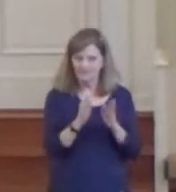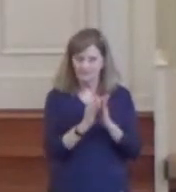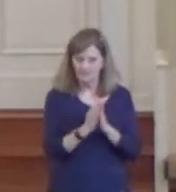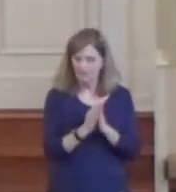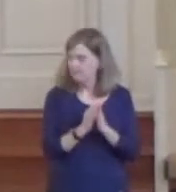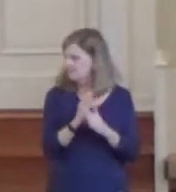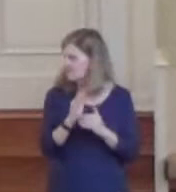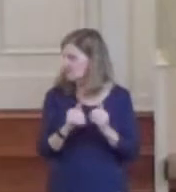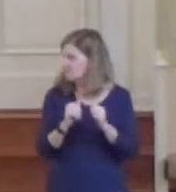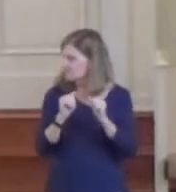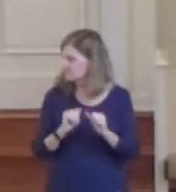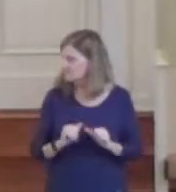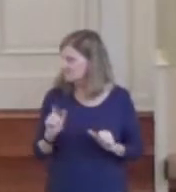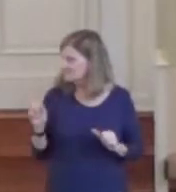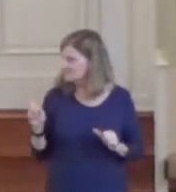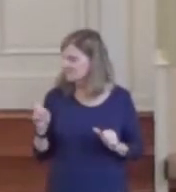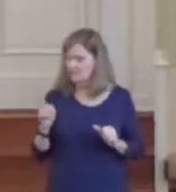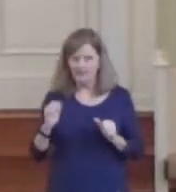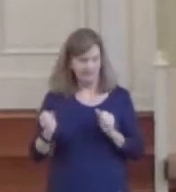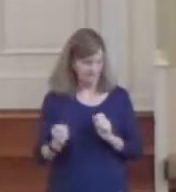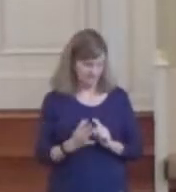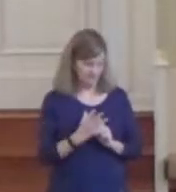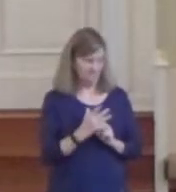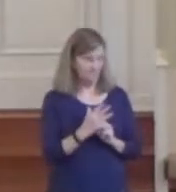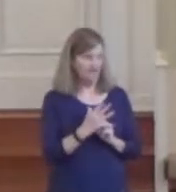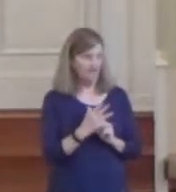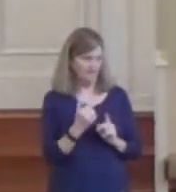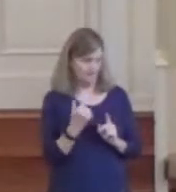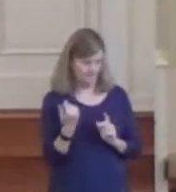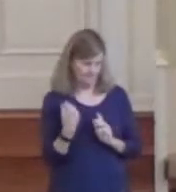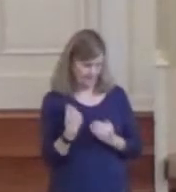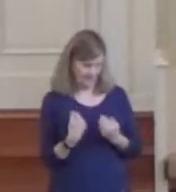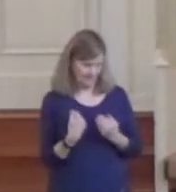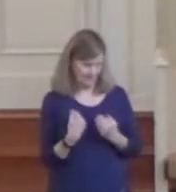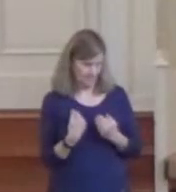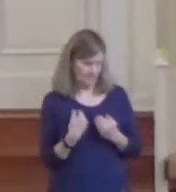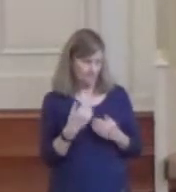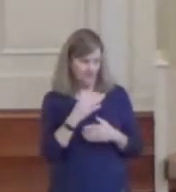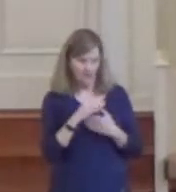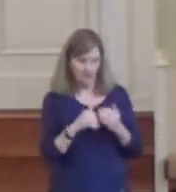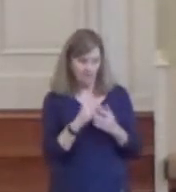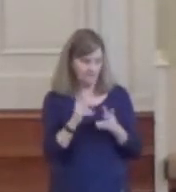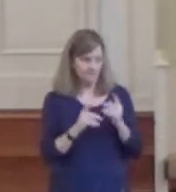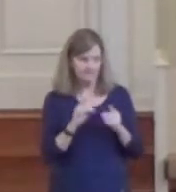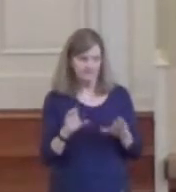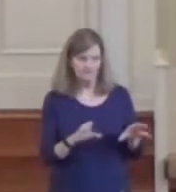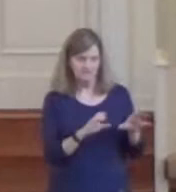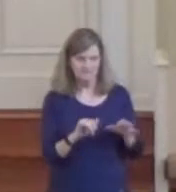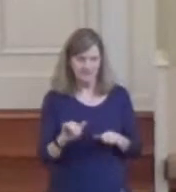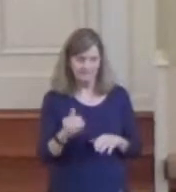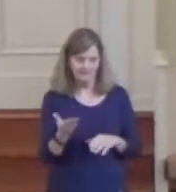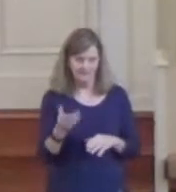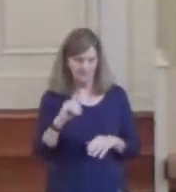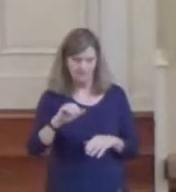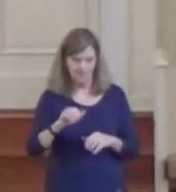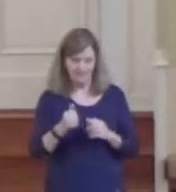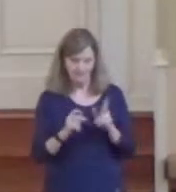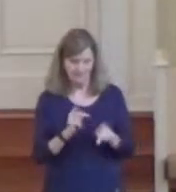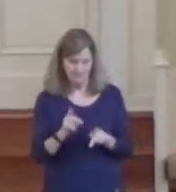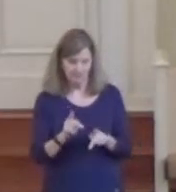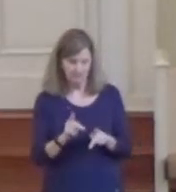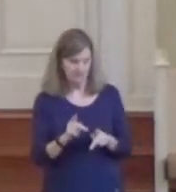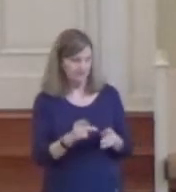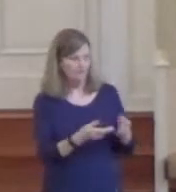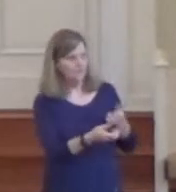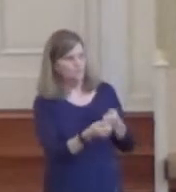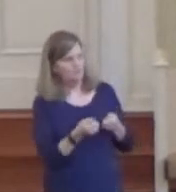me, to all of you who encourage and inspire me, to all of those who do the same things for everyone else in this church, for all of you who